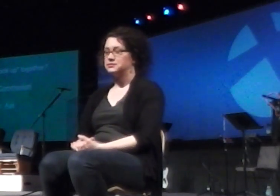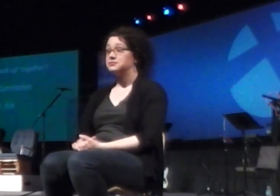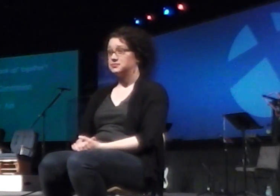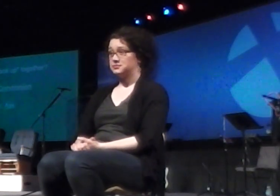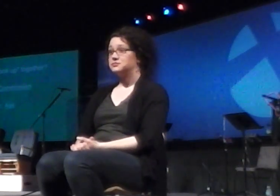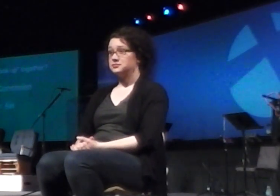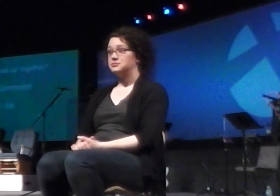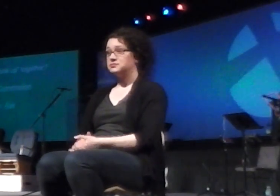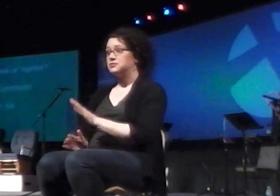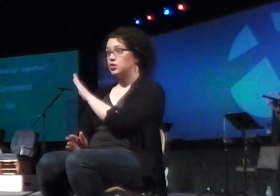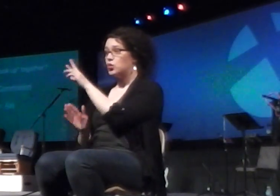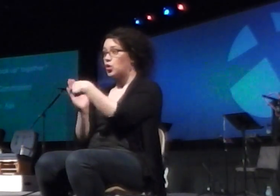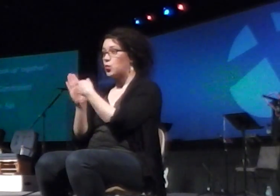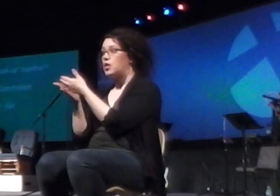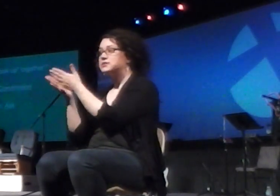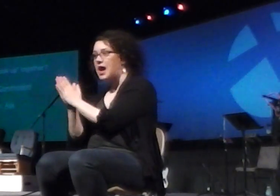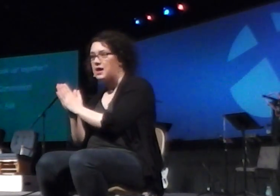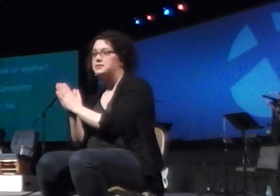Your role is to ask.